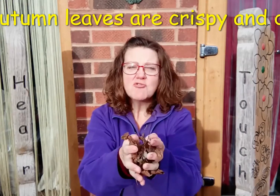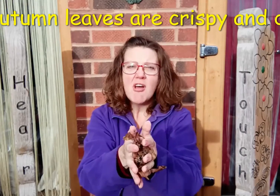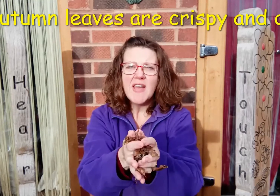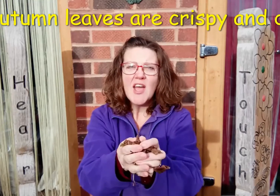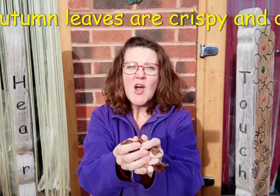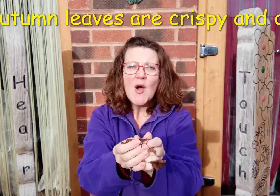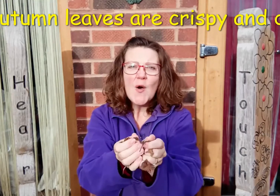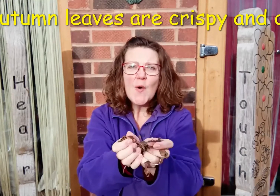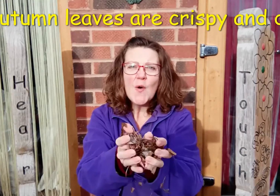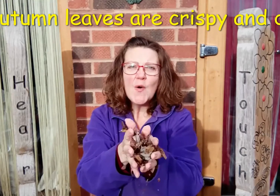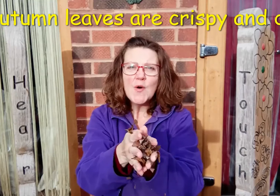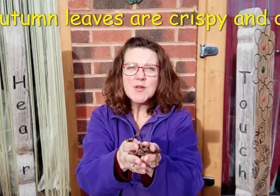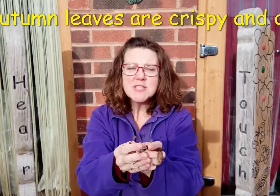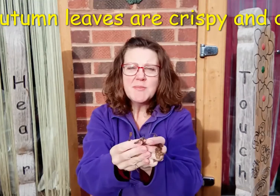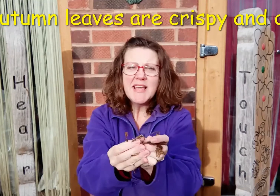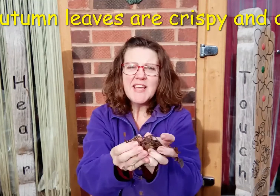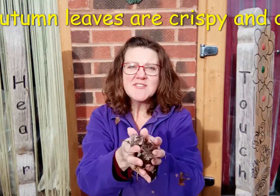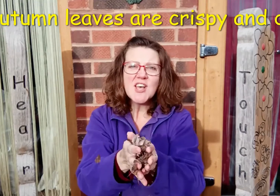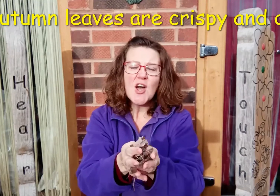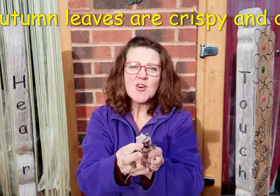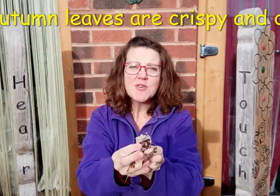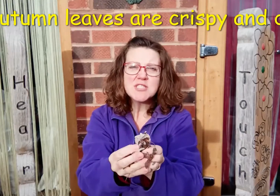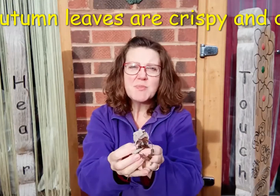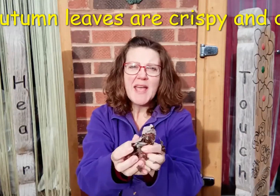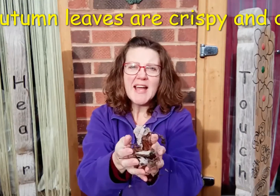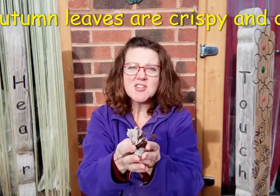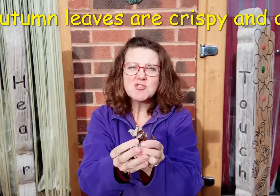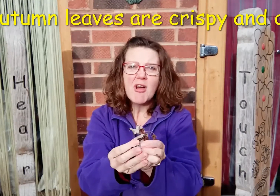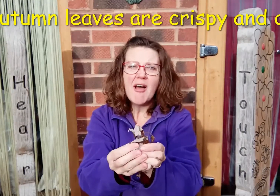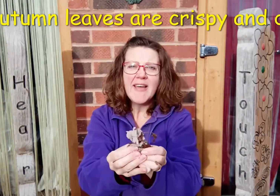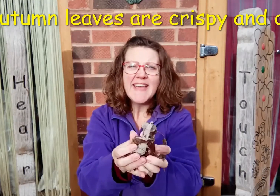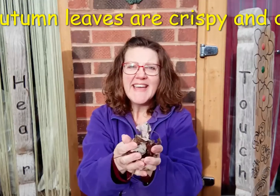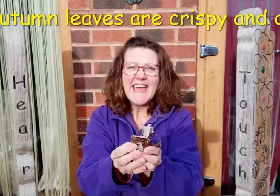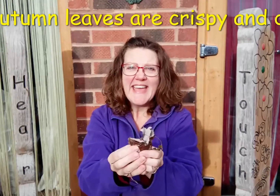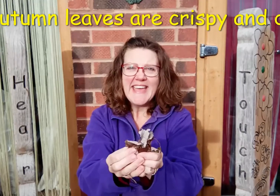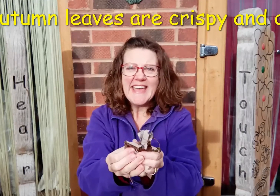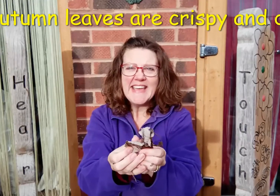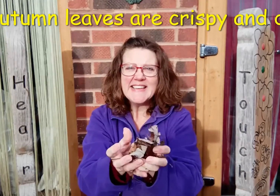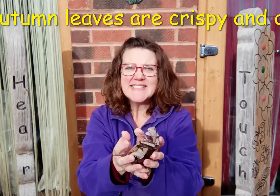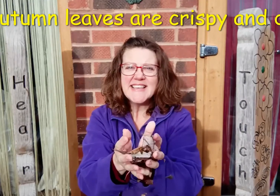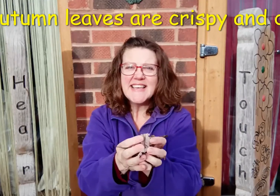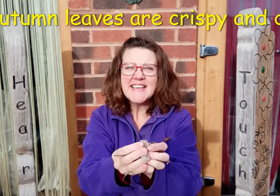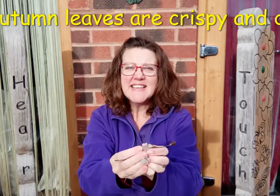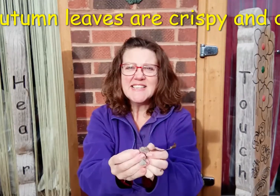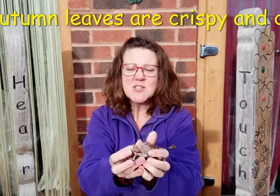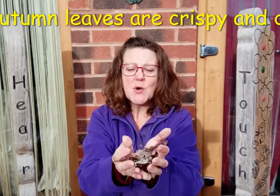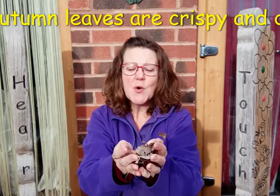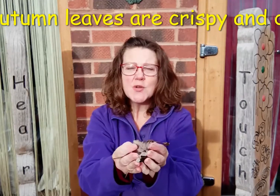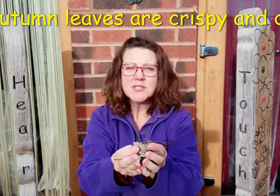dry. Autumn leaves are crispy and dry. It is